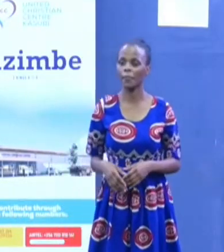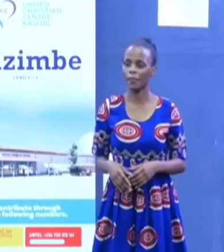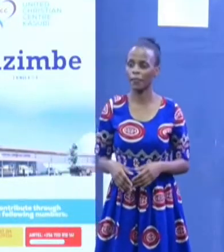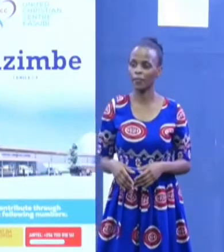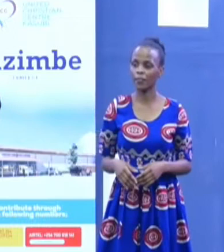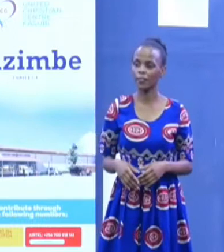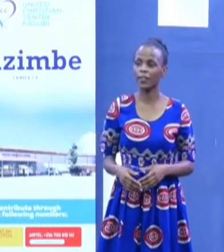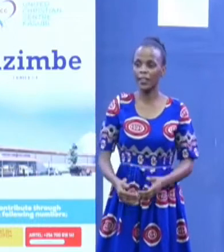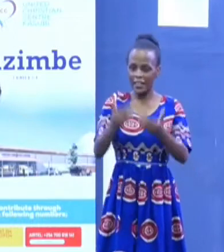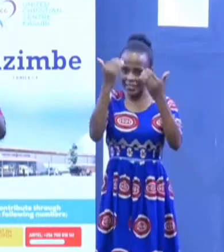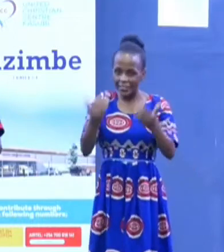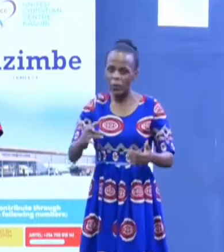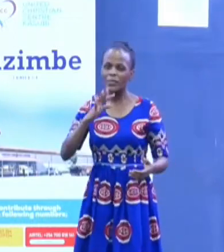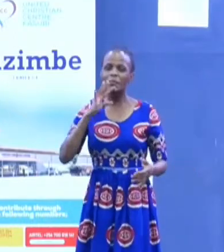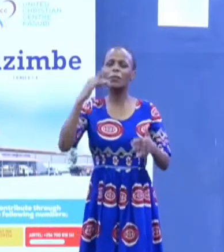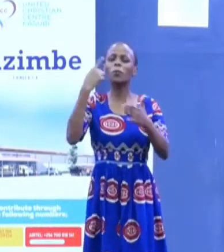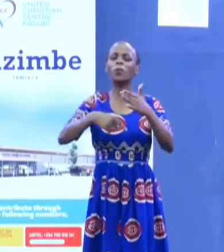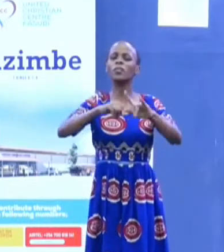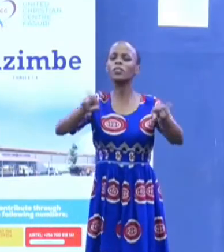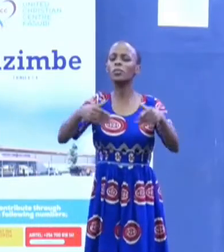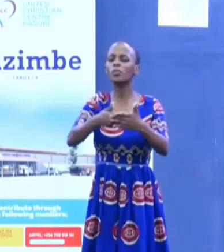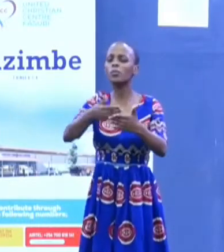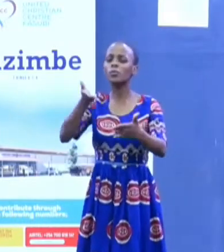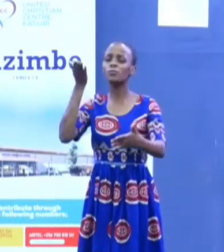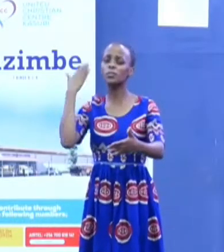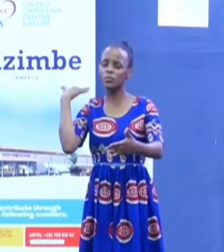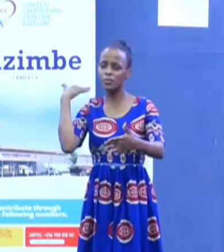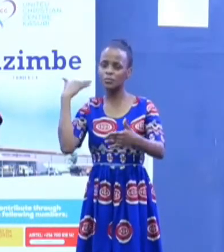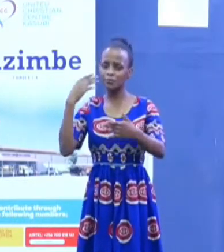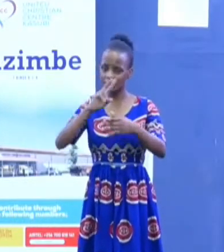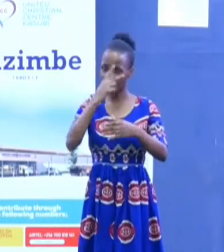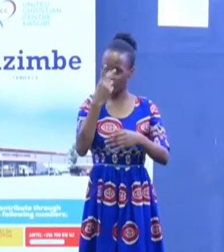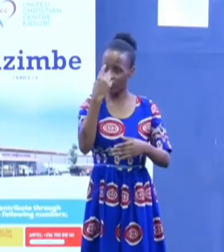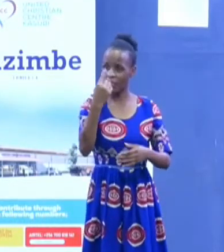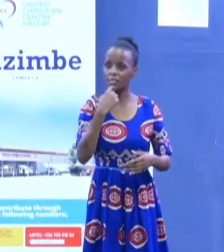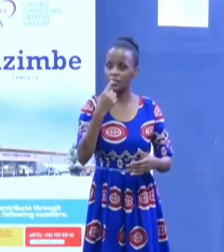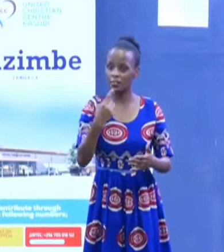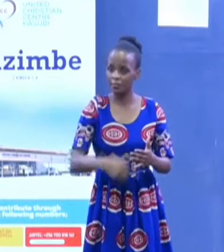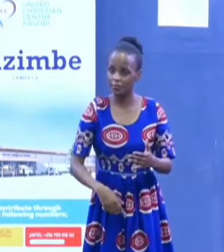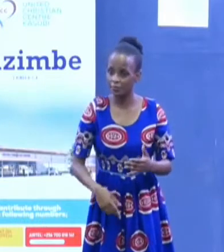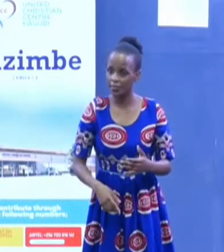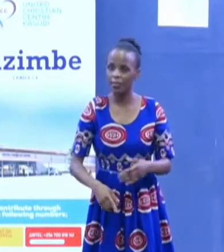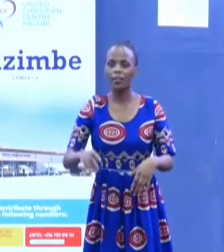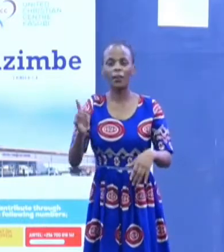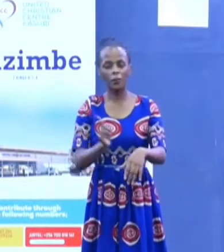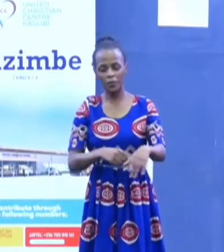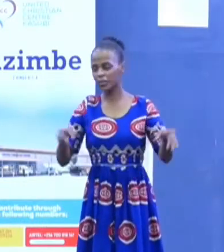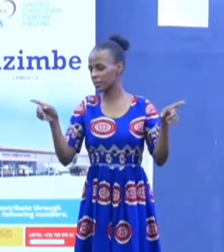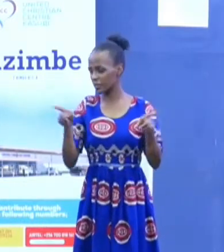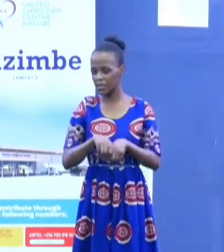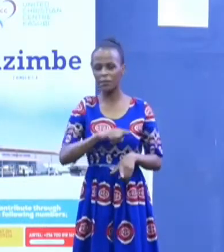in heaven. Now we're speaking what we were. Verse 21. And